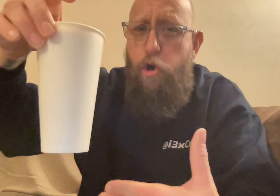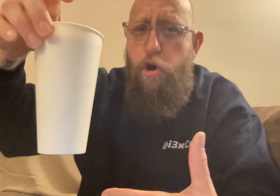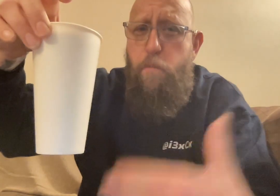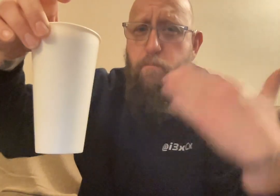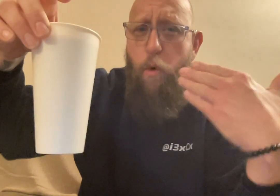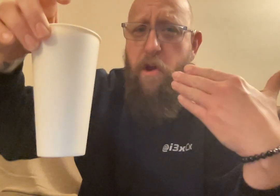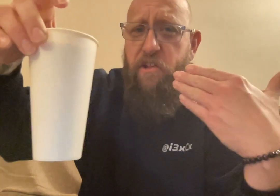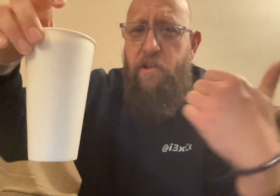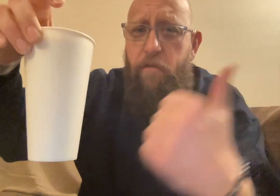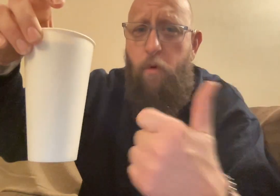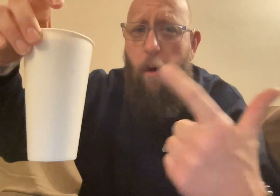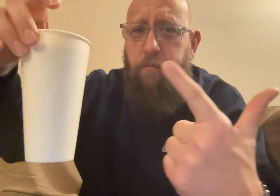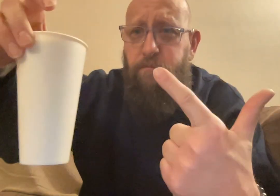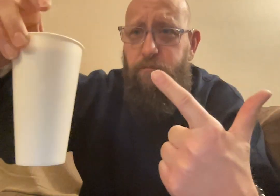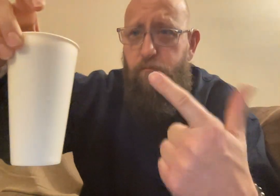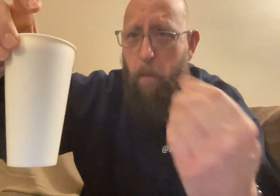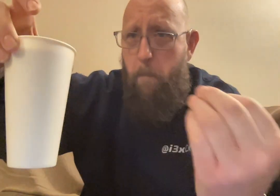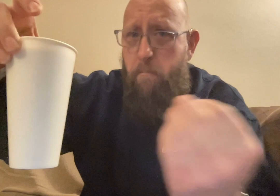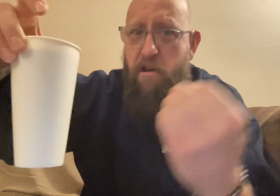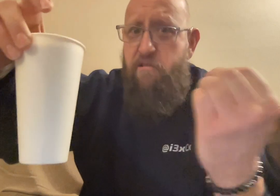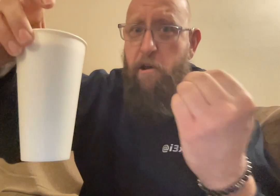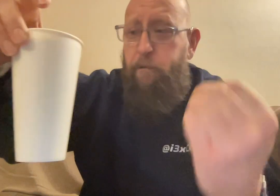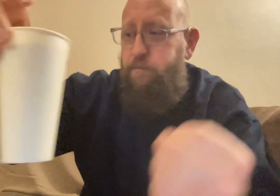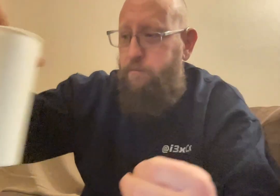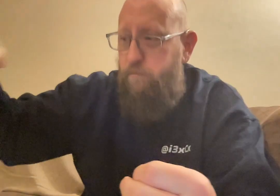Good morning, everyone. Monday,